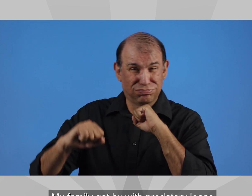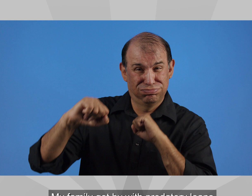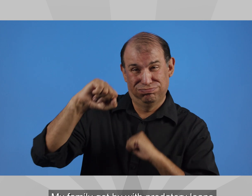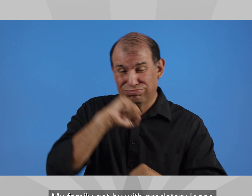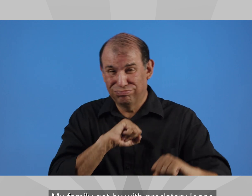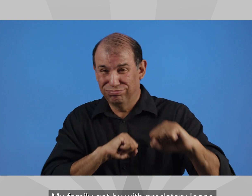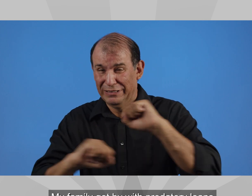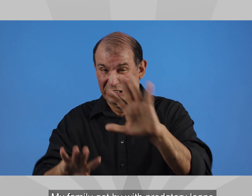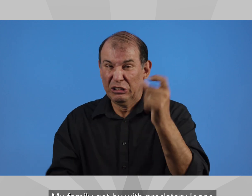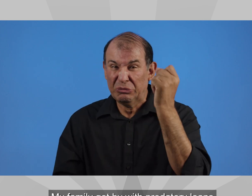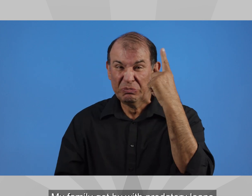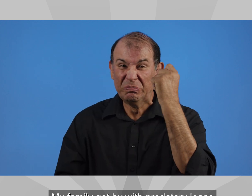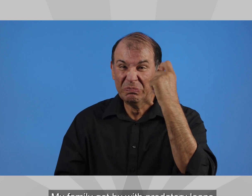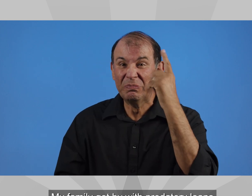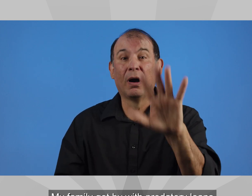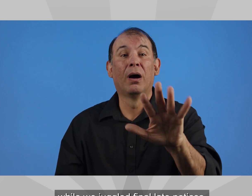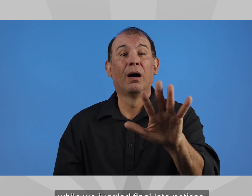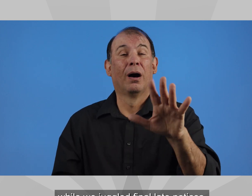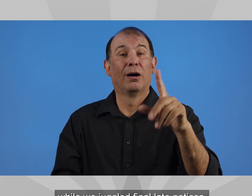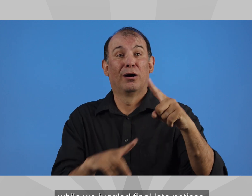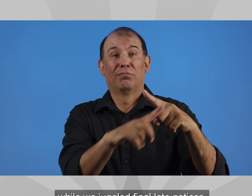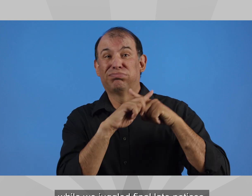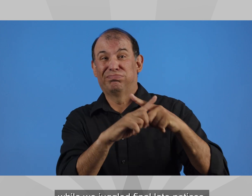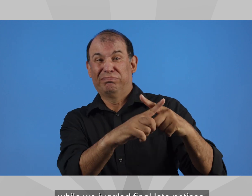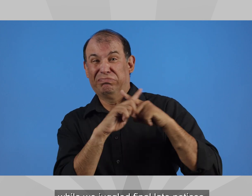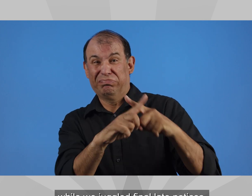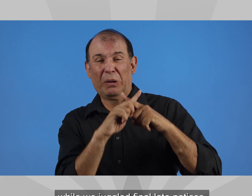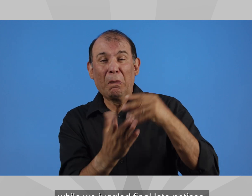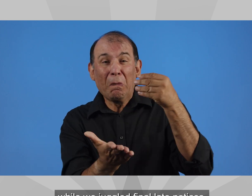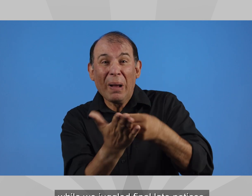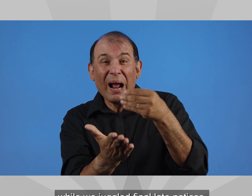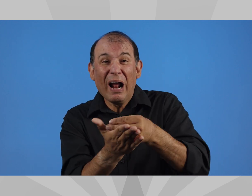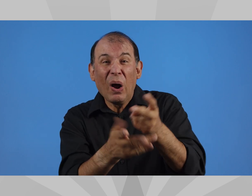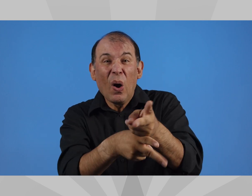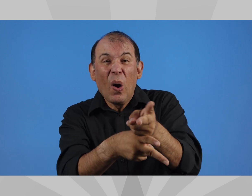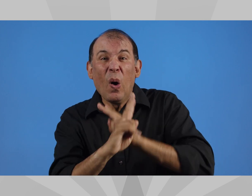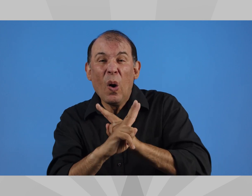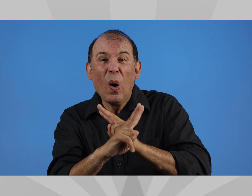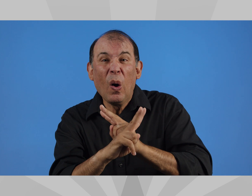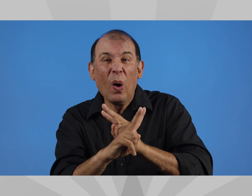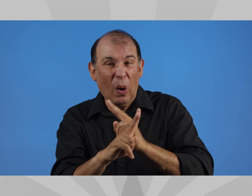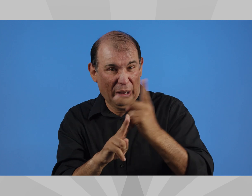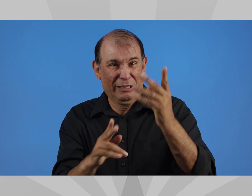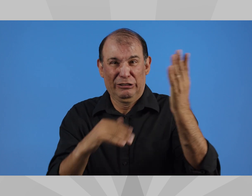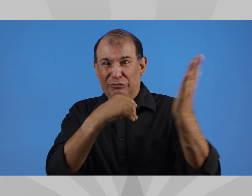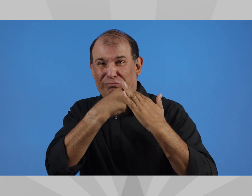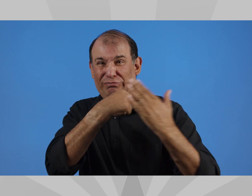My family got by with predatory loans while we juggled final late notices.